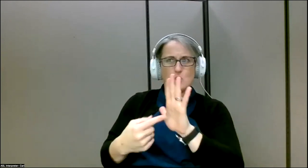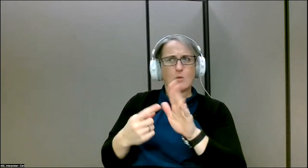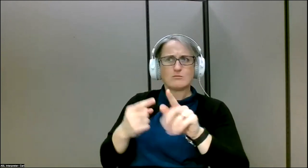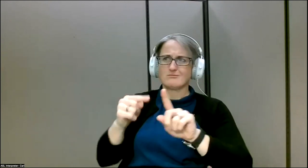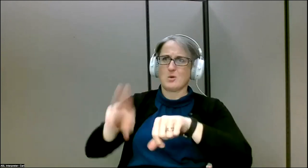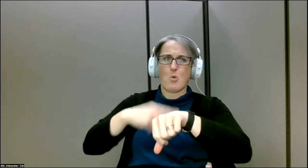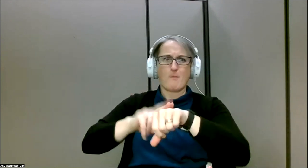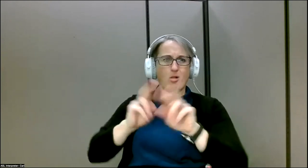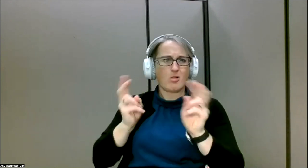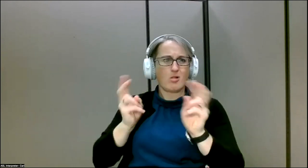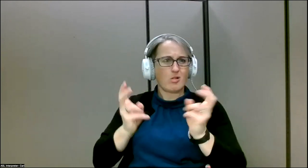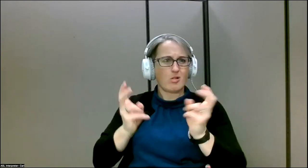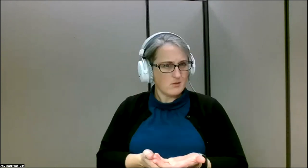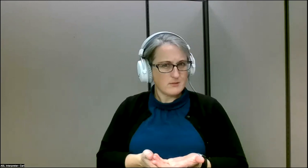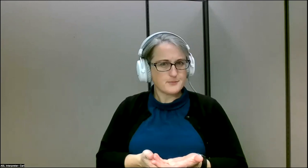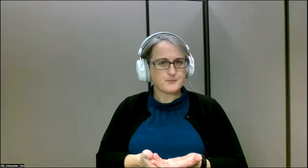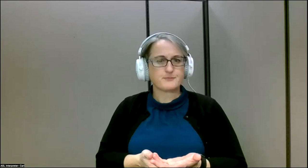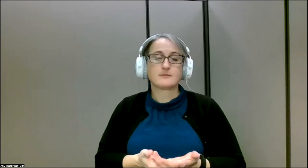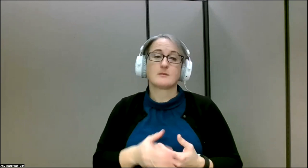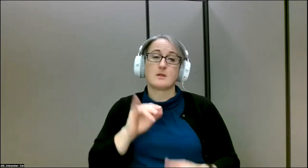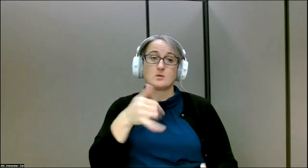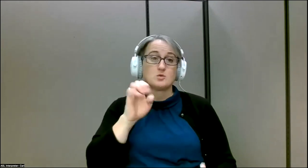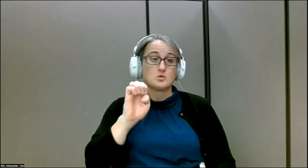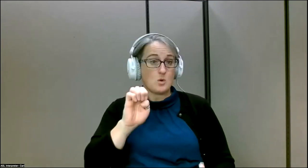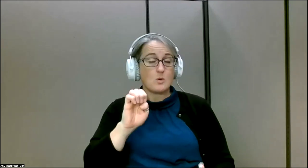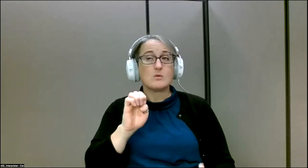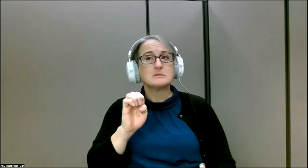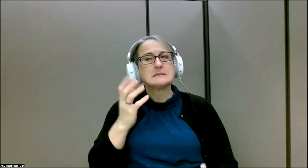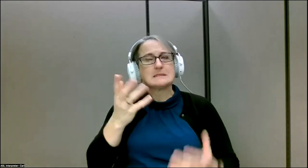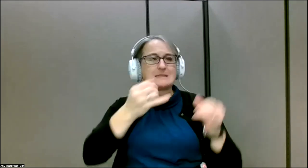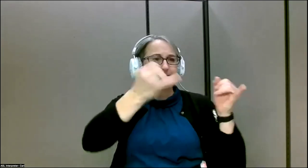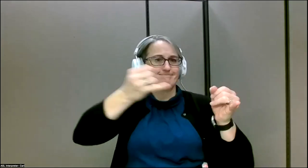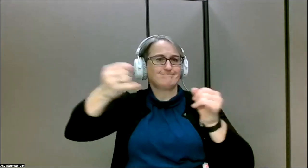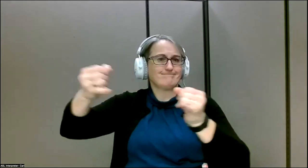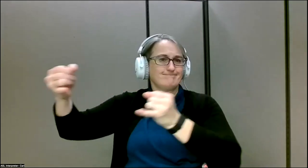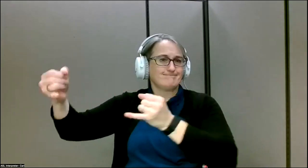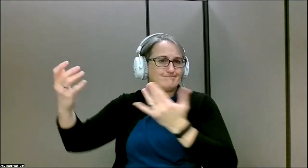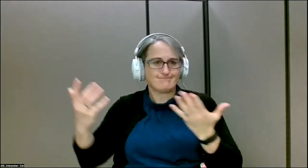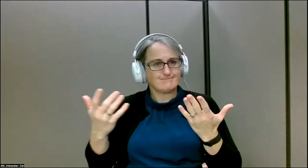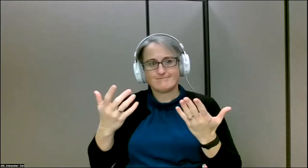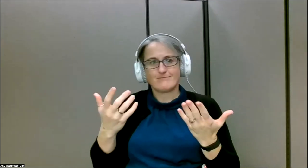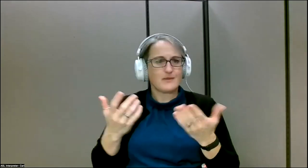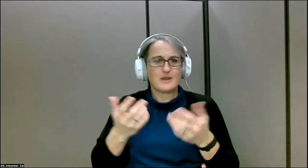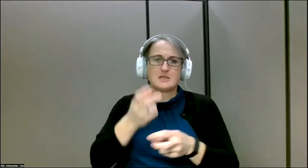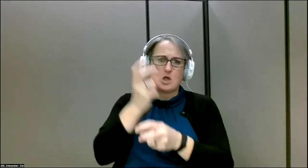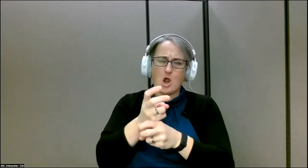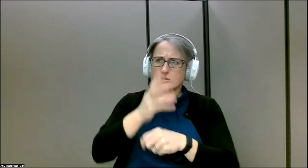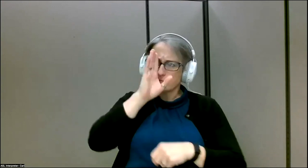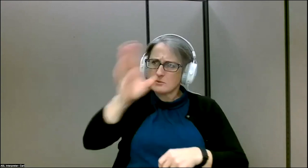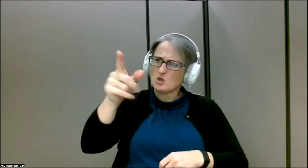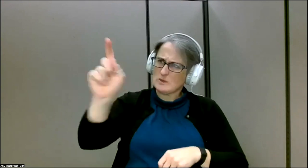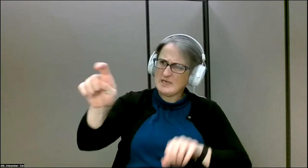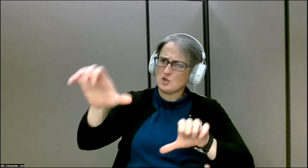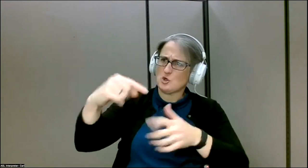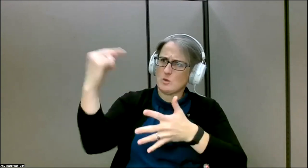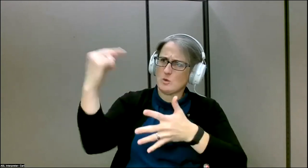I mean, I think that's very personal, and I think it's really hard to go in and prescribe to somebody that you should do X, Y,